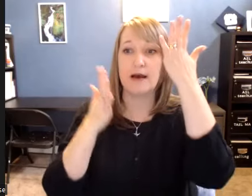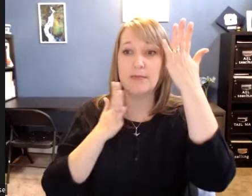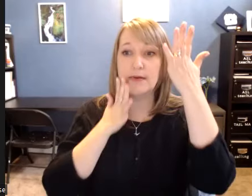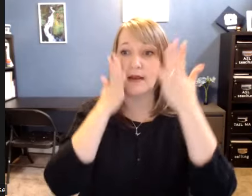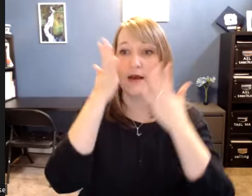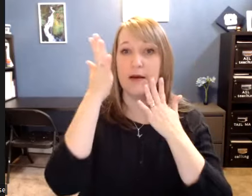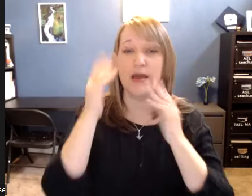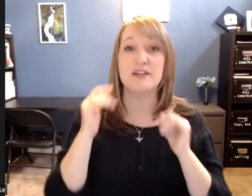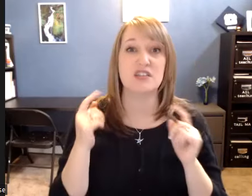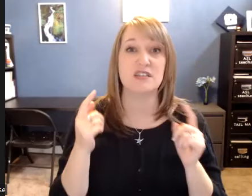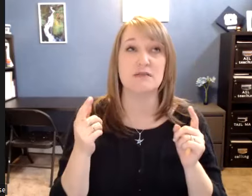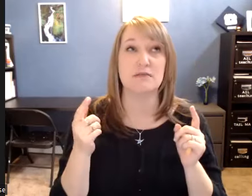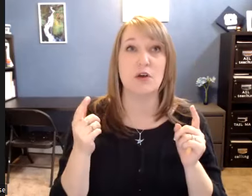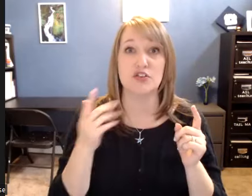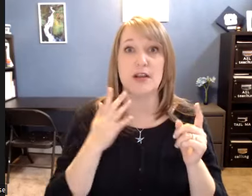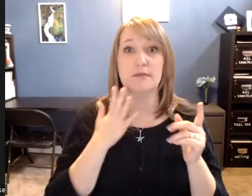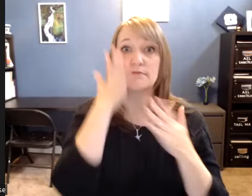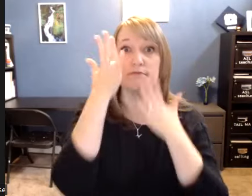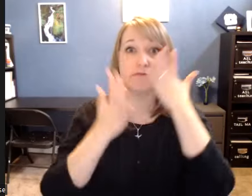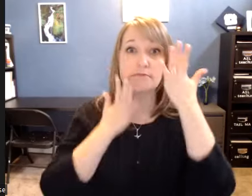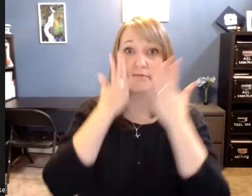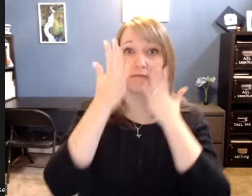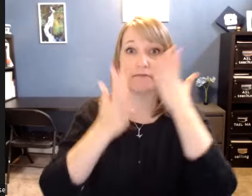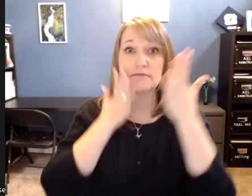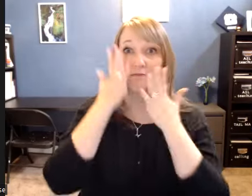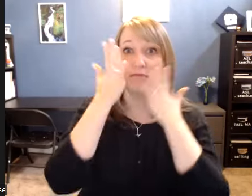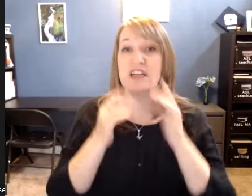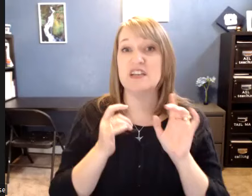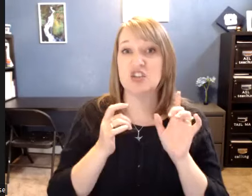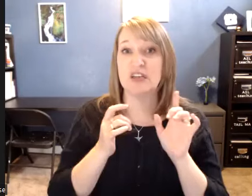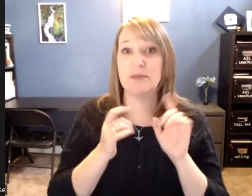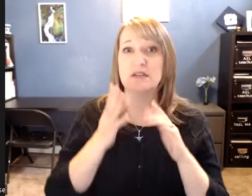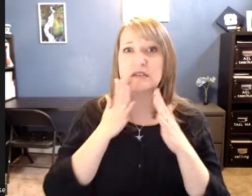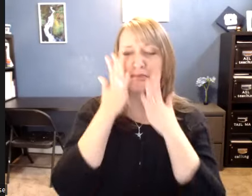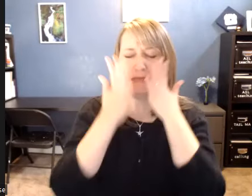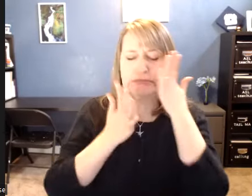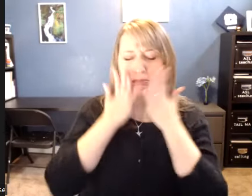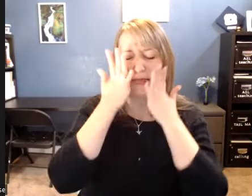up and just alternate. And you need to look embarrassed.